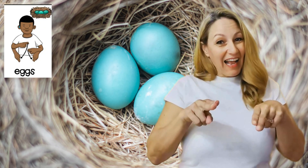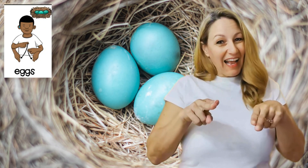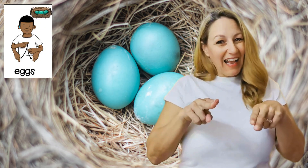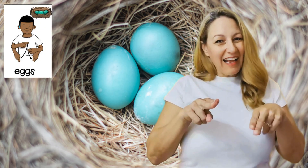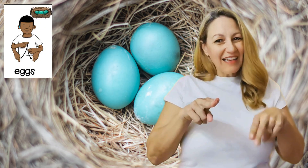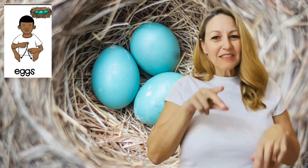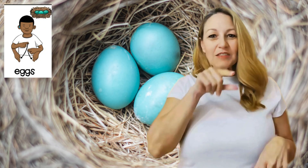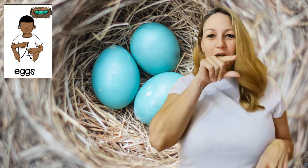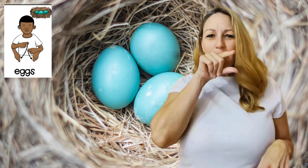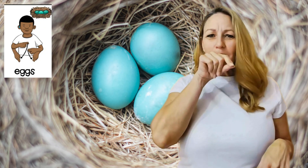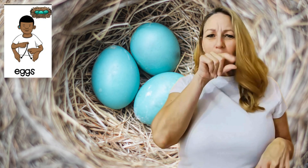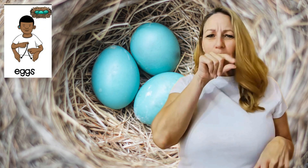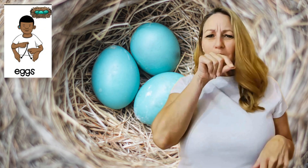Eggs.